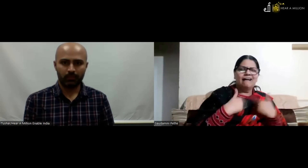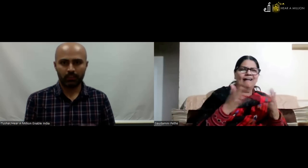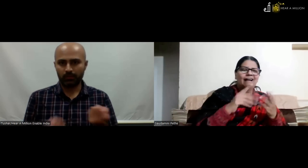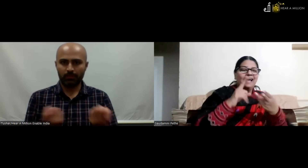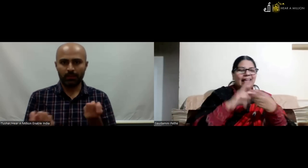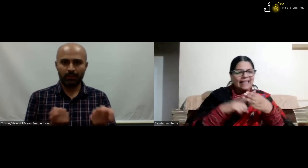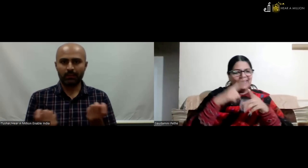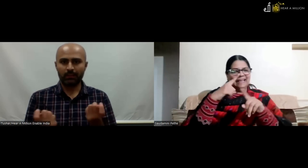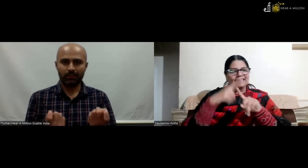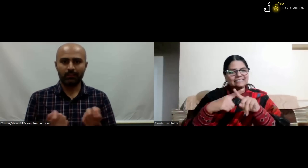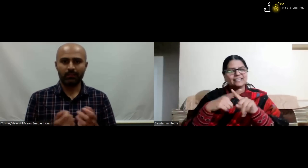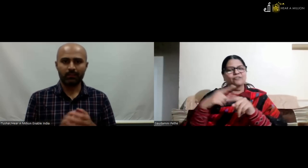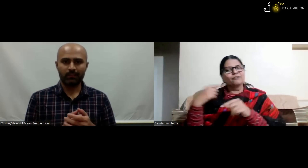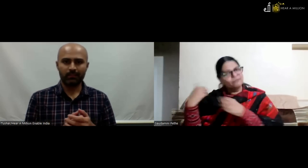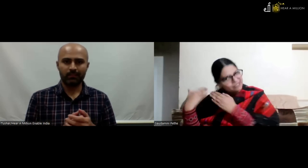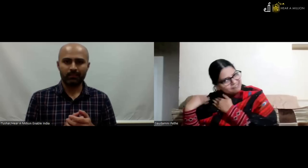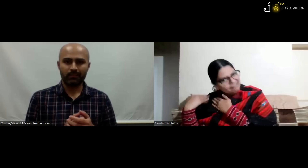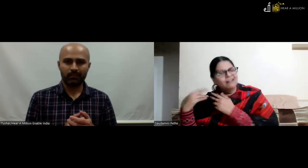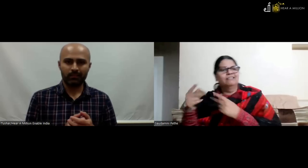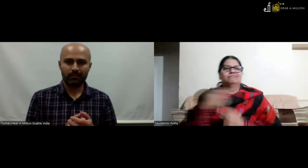So it's an administration work.